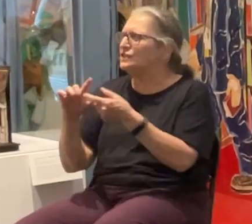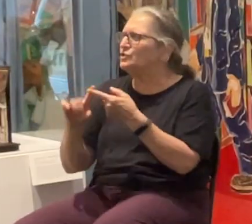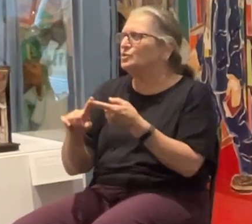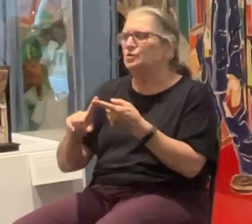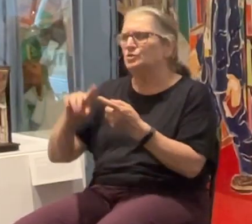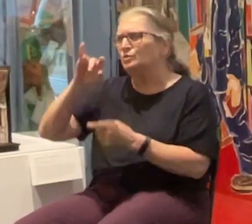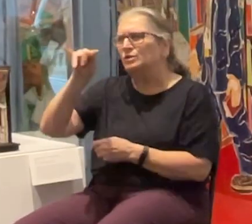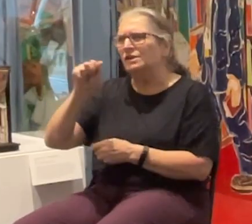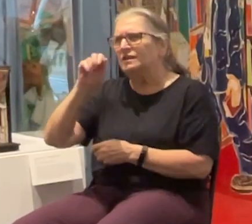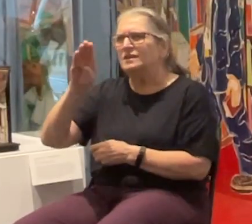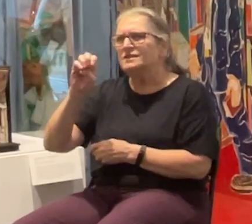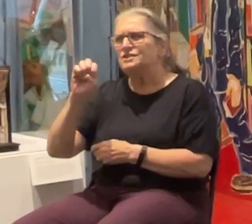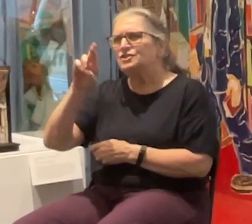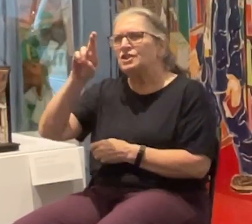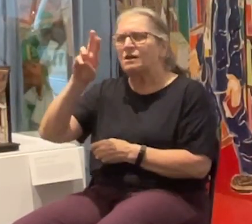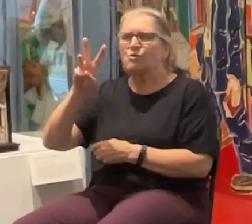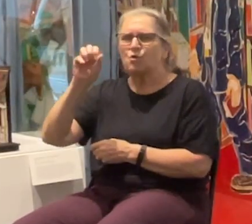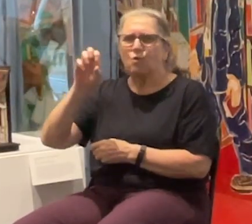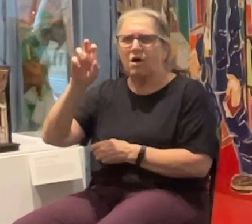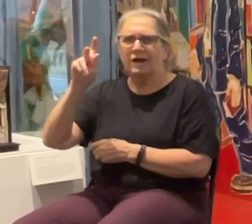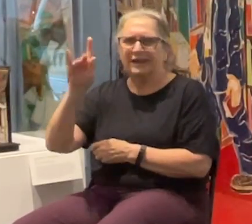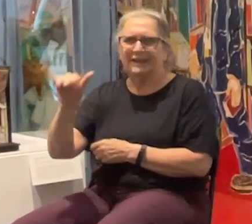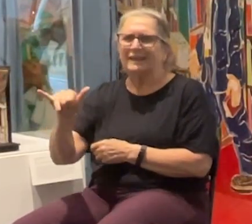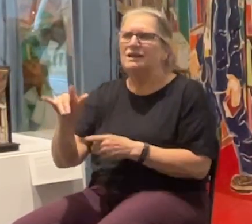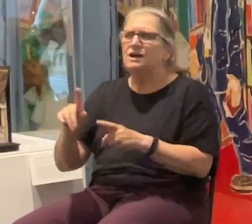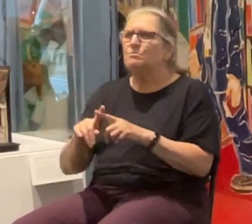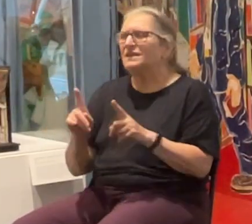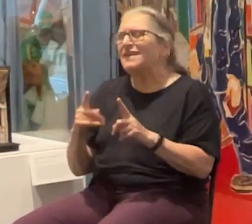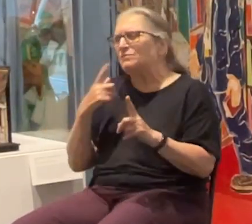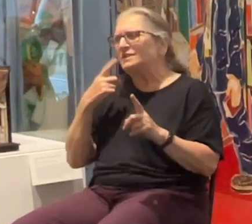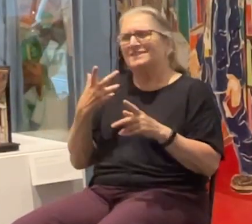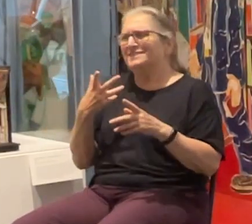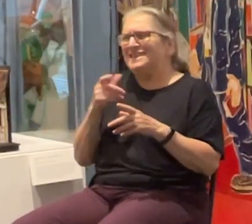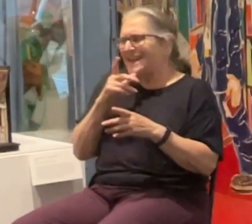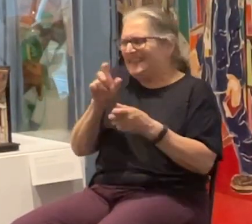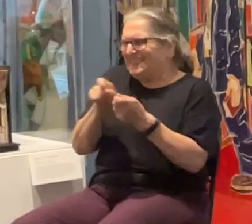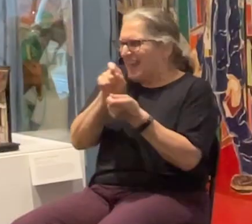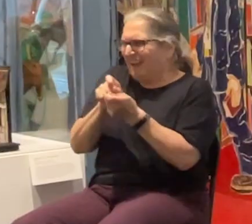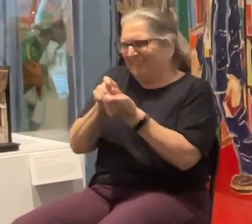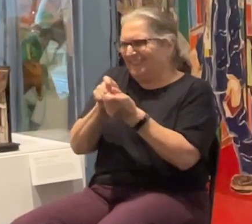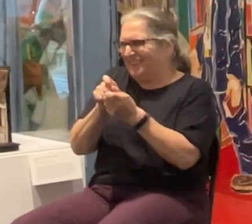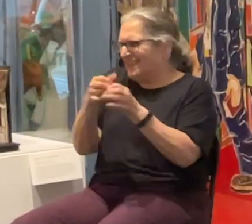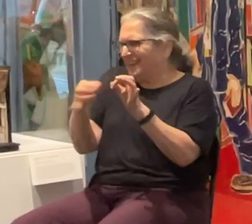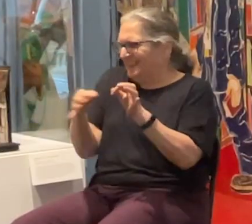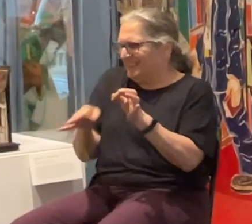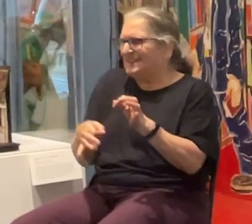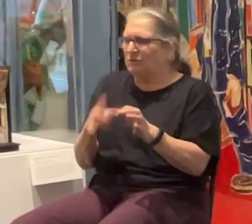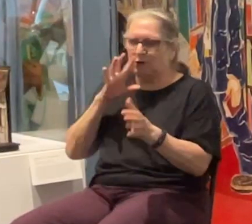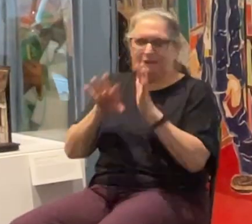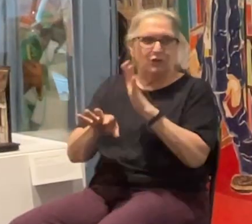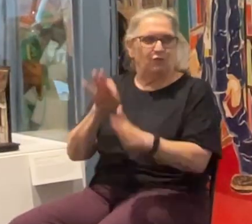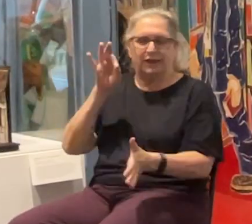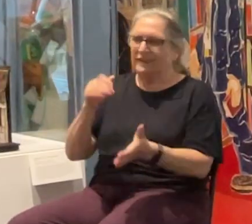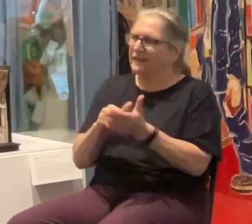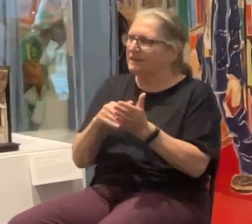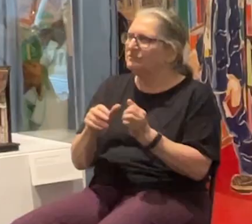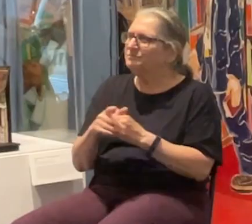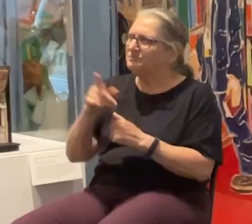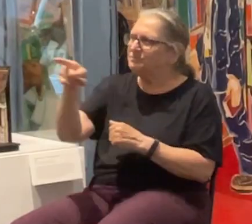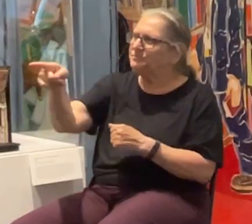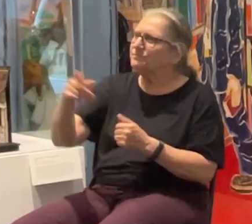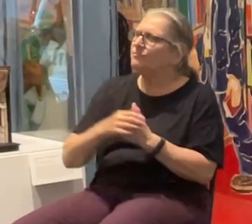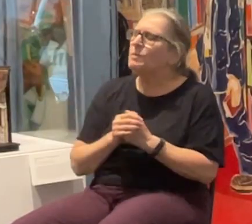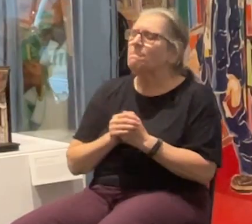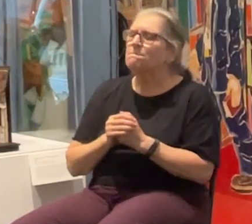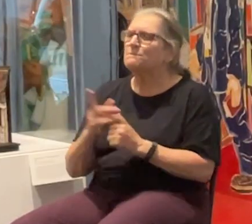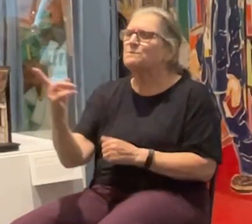in Alice's Looking Glass, like around when the poem is brought up. Now I have to go back and find it. Yep. Yes. Yeah, so I